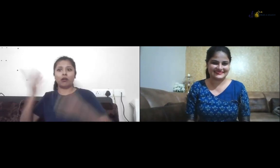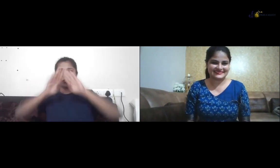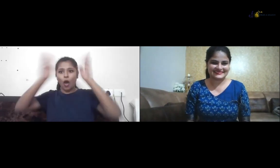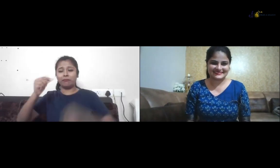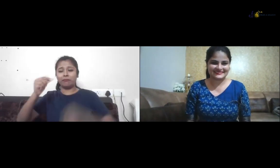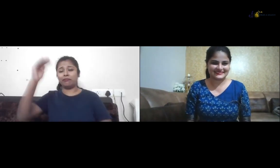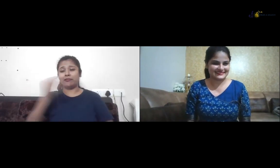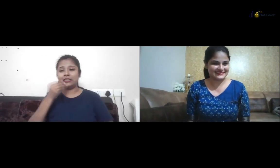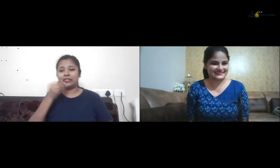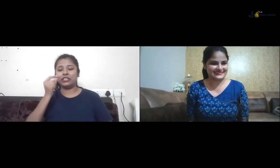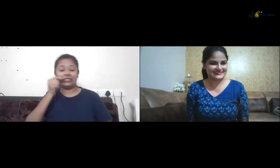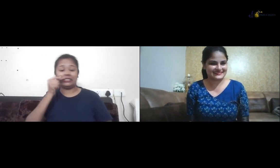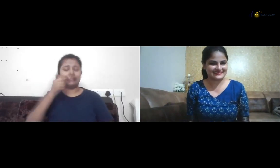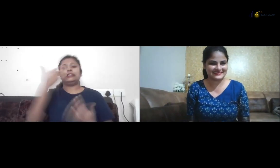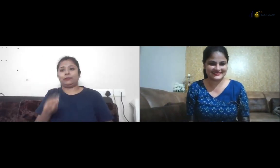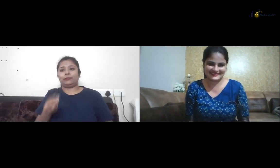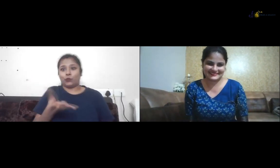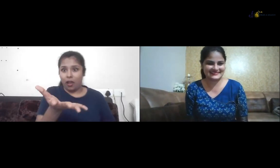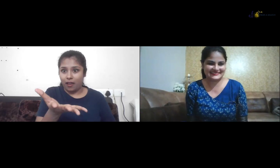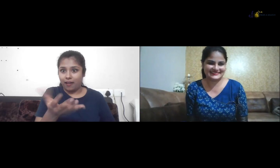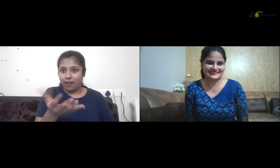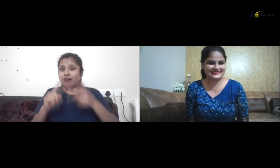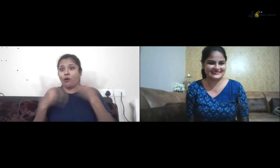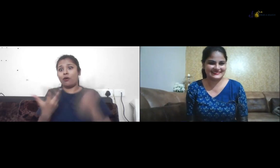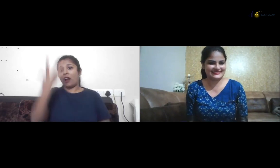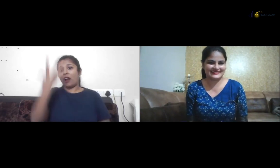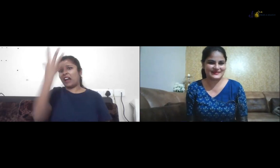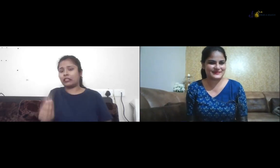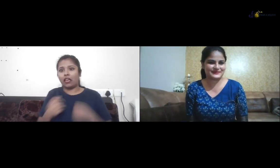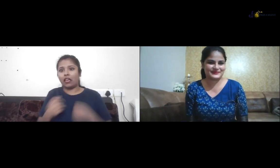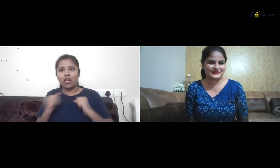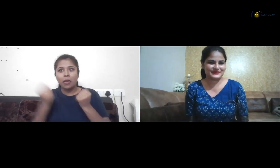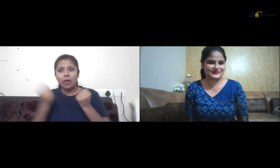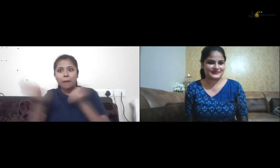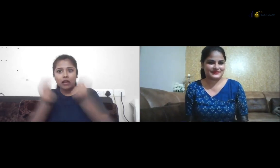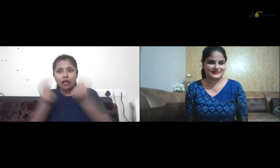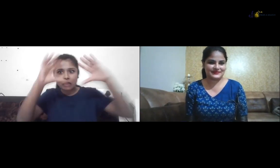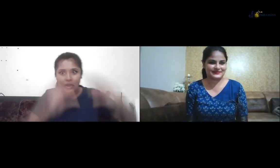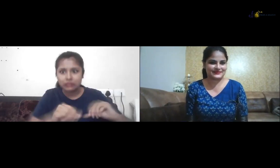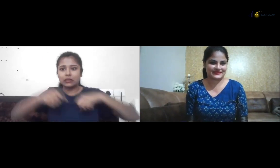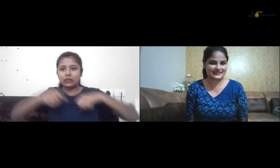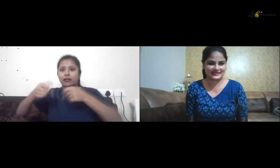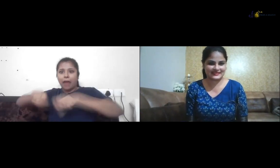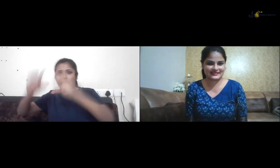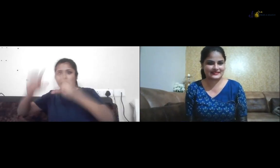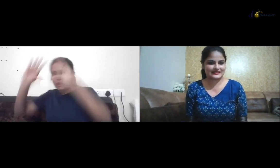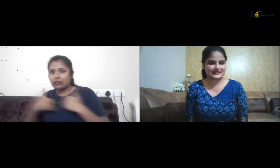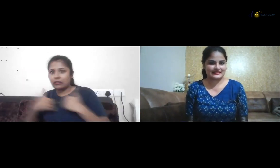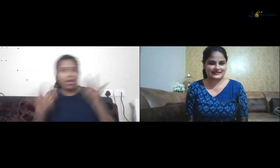interested. So I've seen some funny experience in the shop. So boys, being a like shopkeeper, they can give us